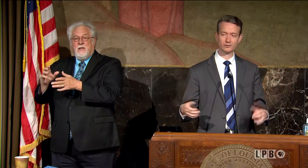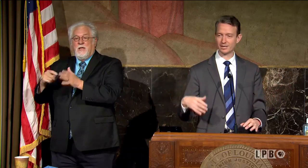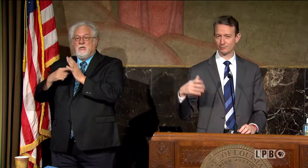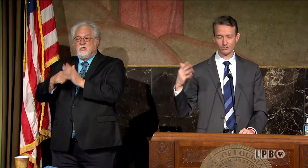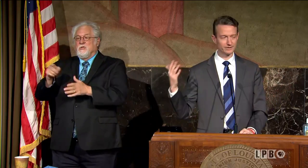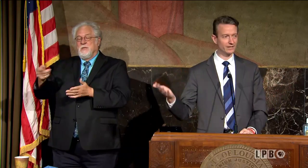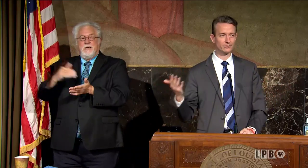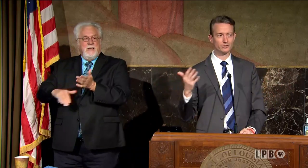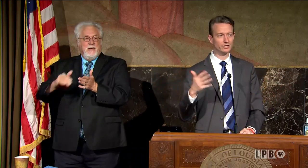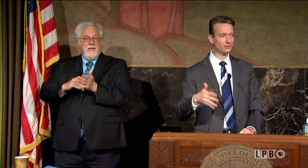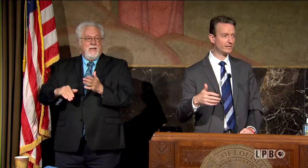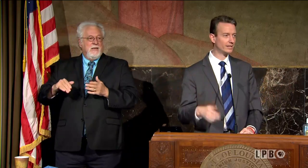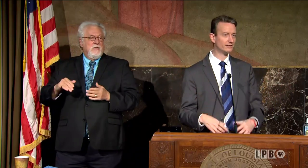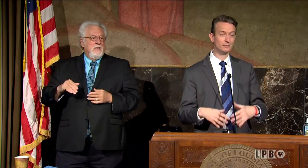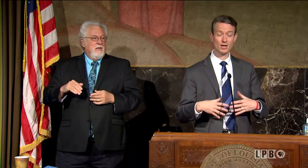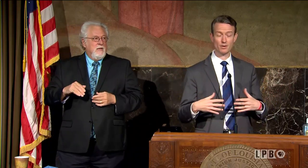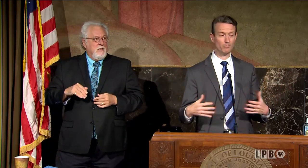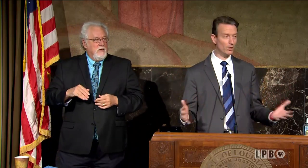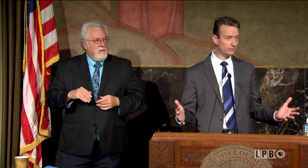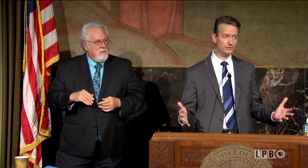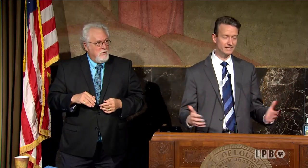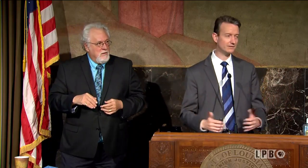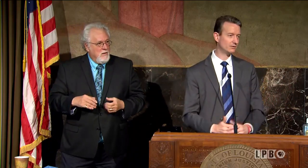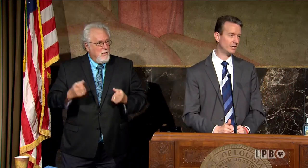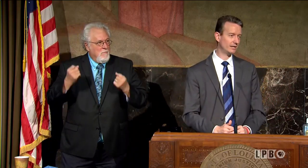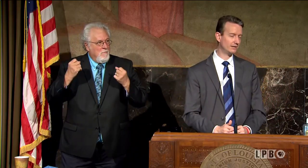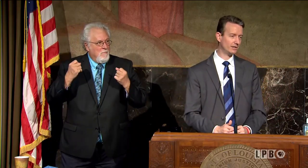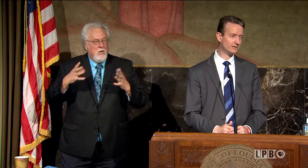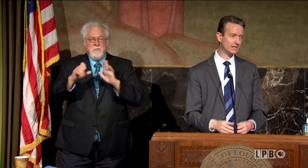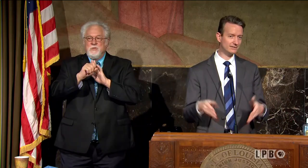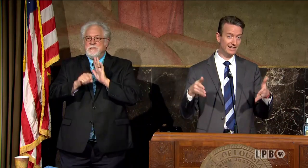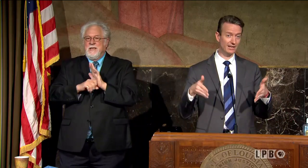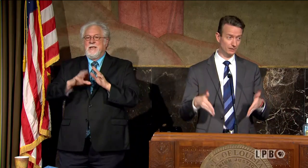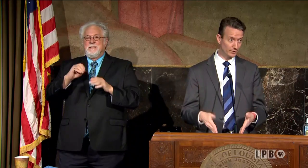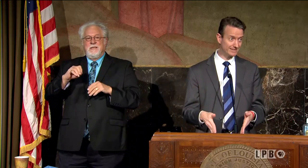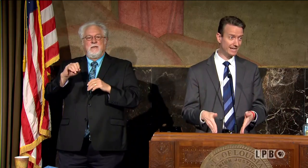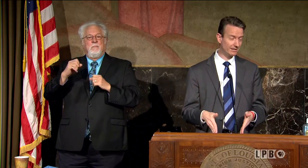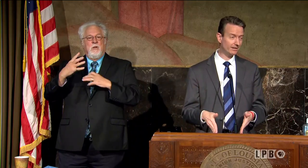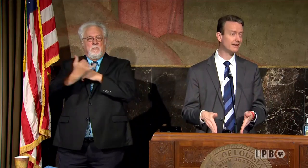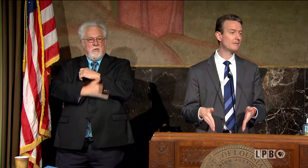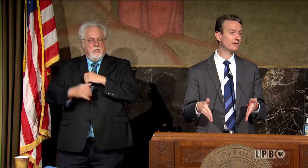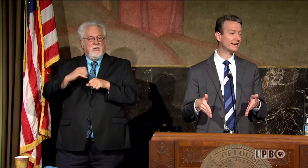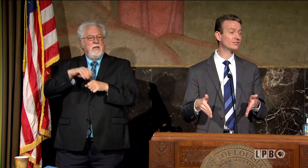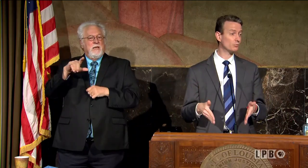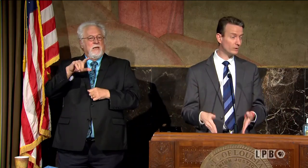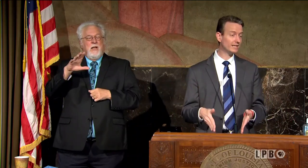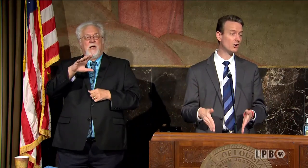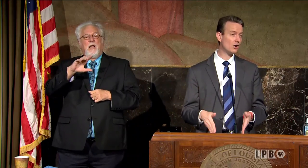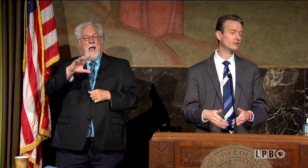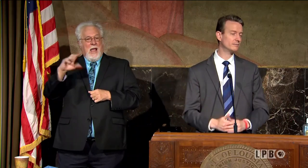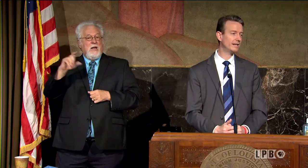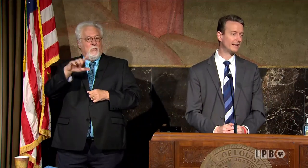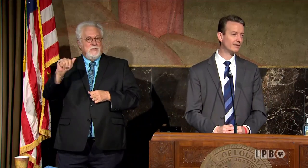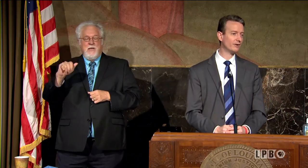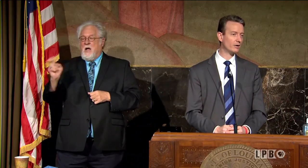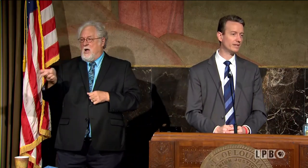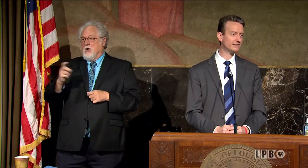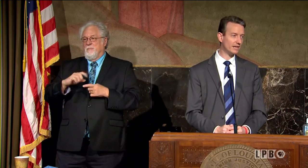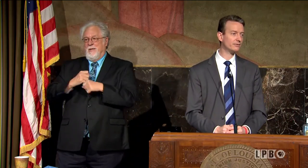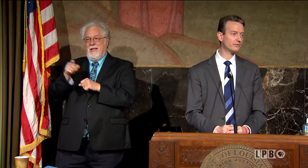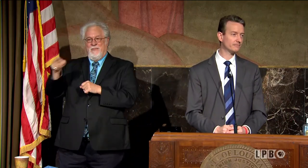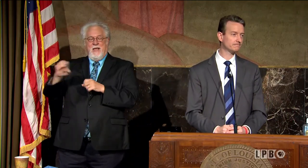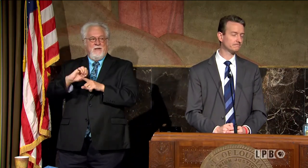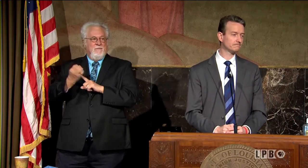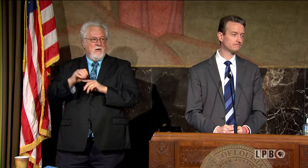us over and over again, whether it's South Korea, United Kingdom, multiple states in the United States, Louisiana, that it's really hard to make that